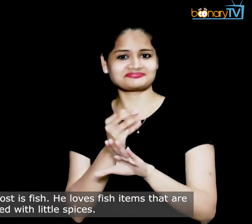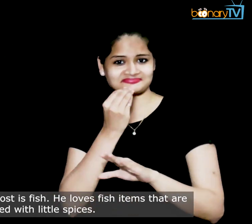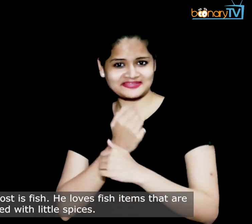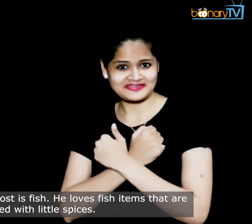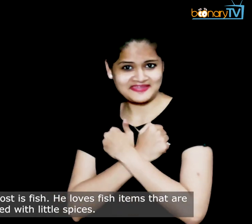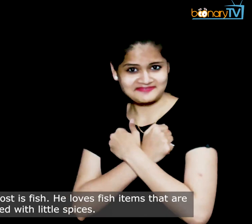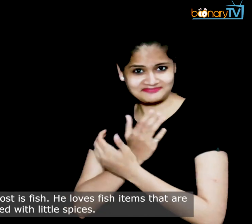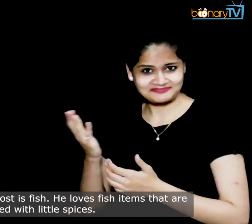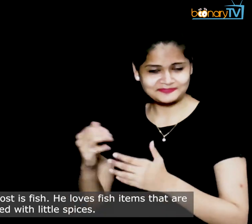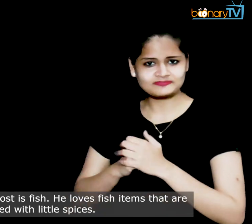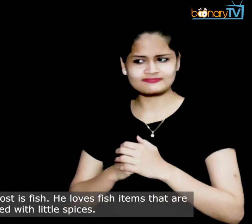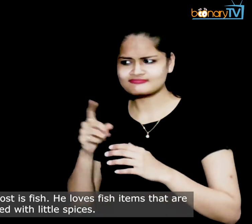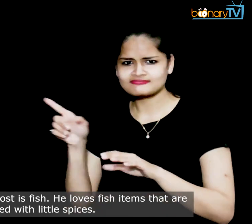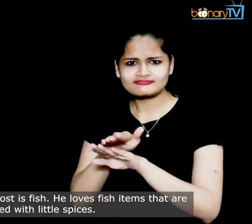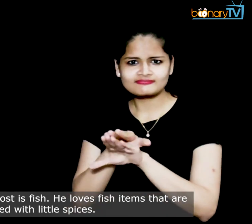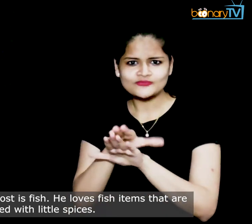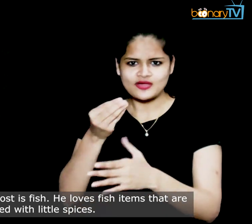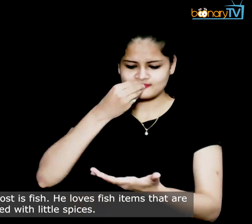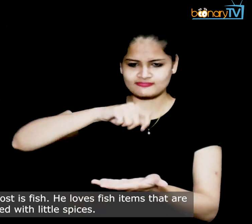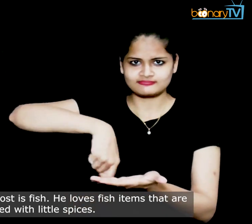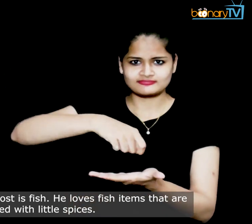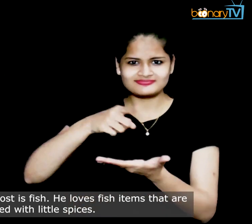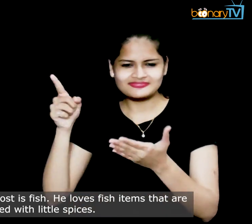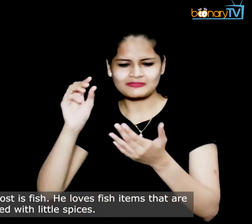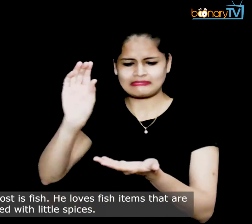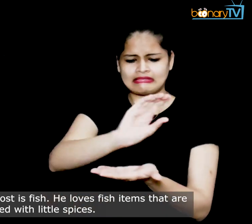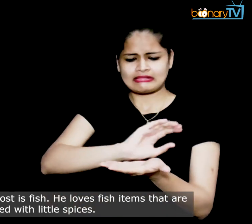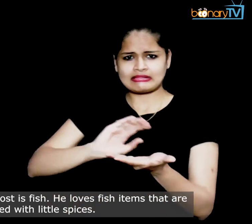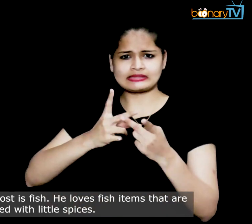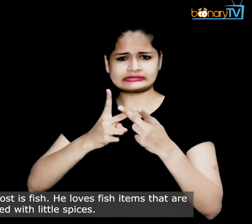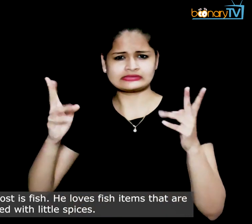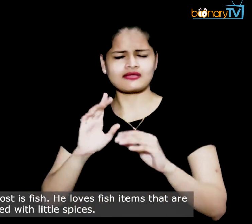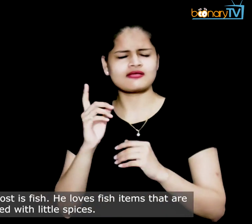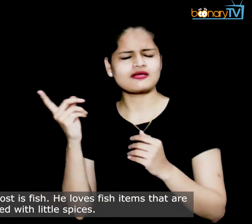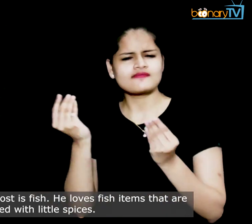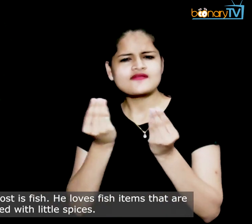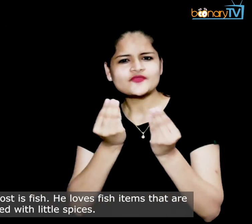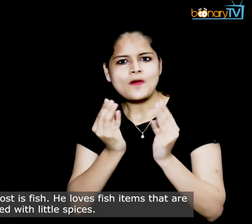he loves fish items that are cooked with little spices